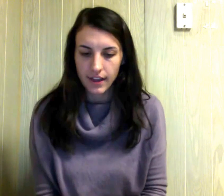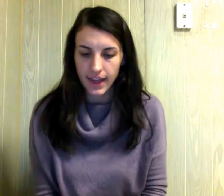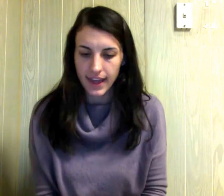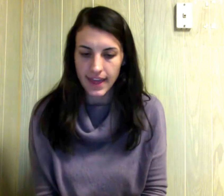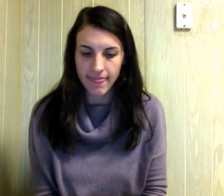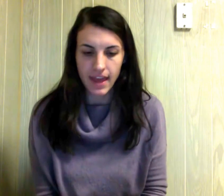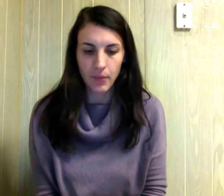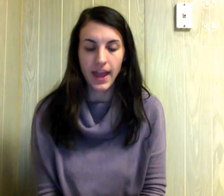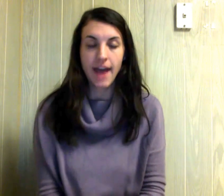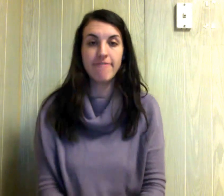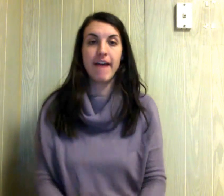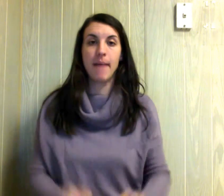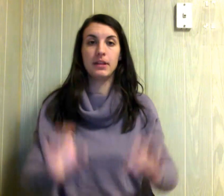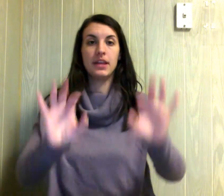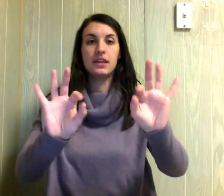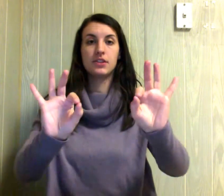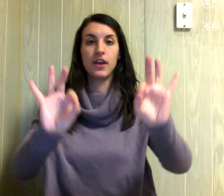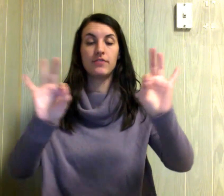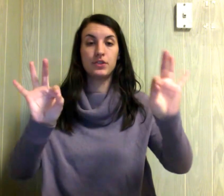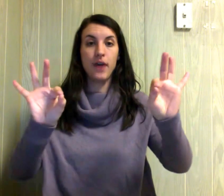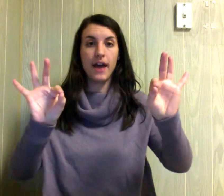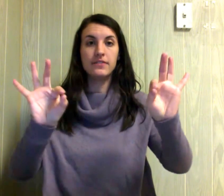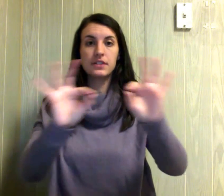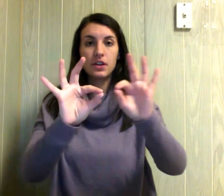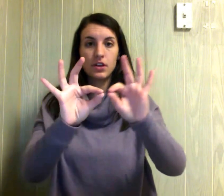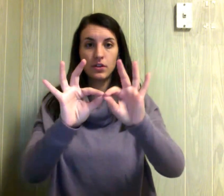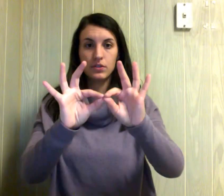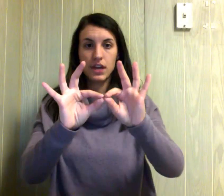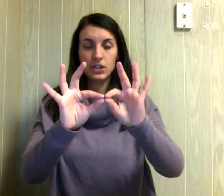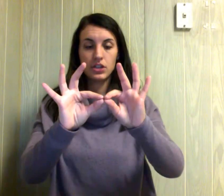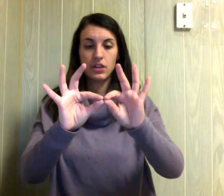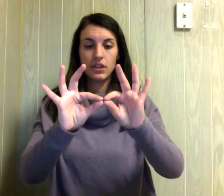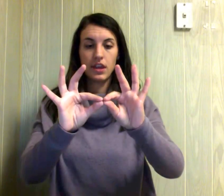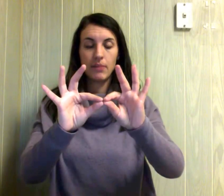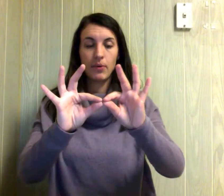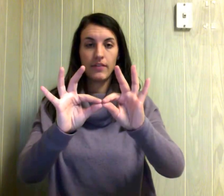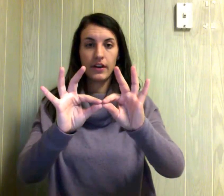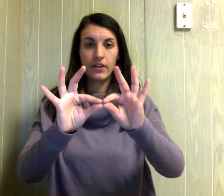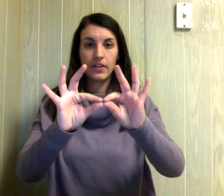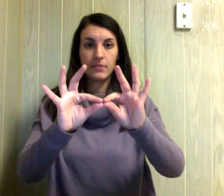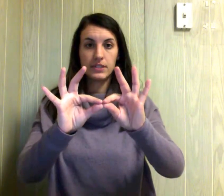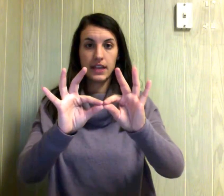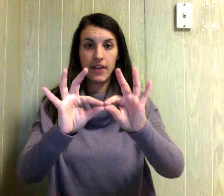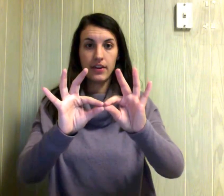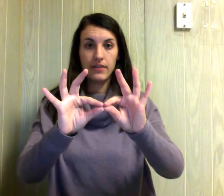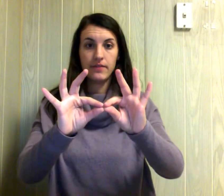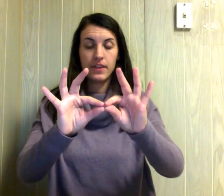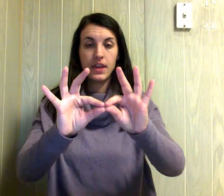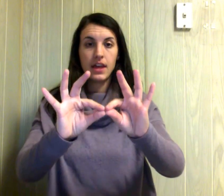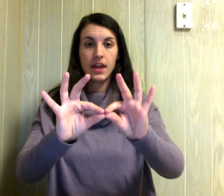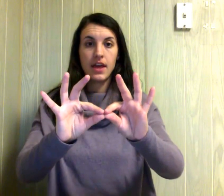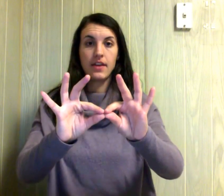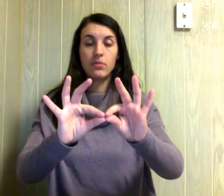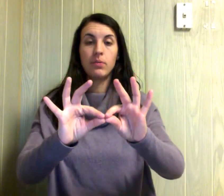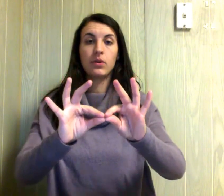Okay, and then we have family. So you have 2 F's. You touch the pointer finger and the thumbs together, and then you pull